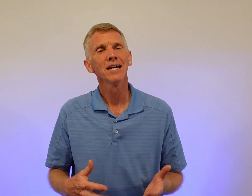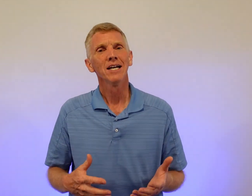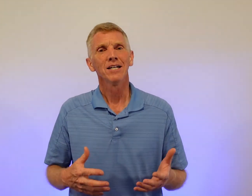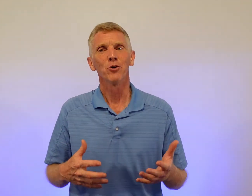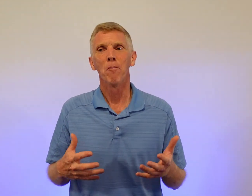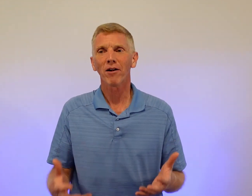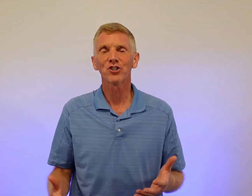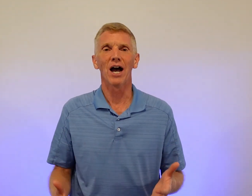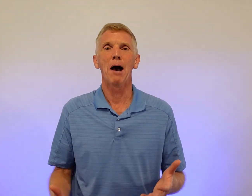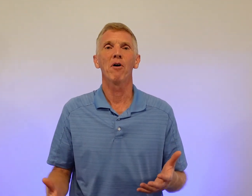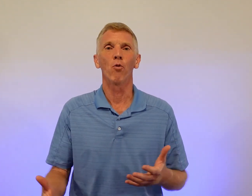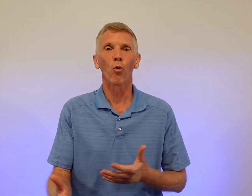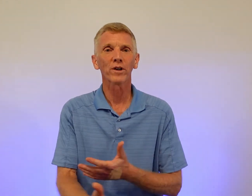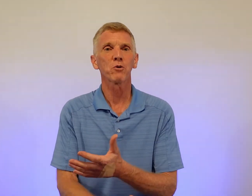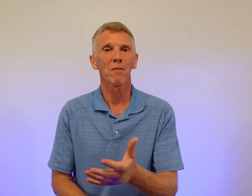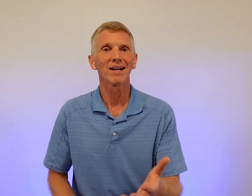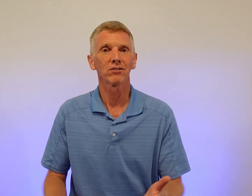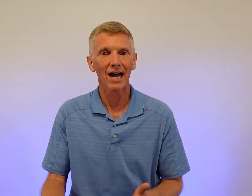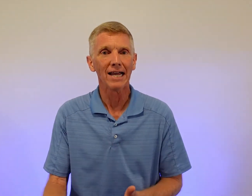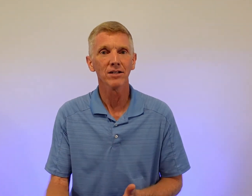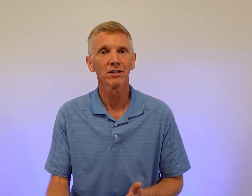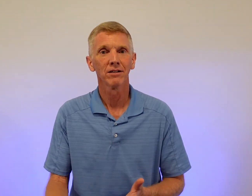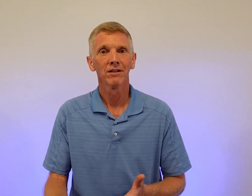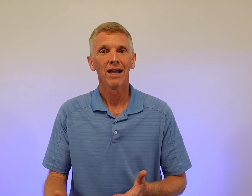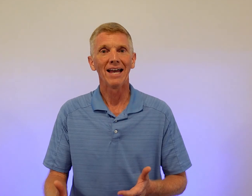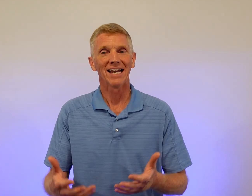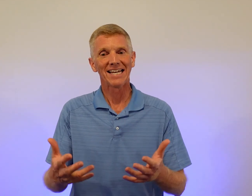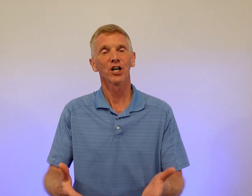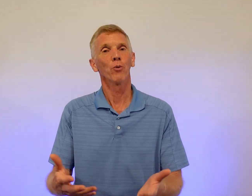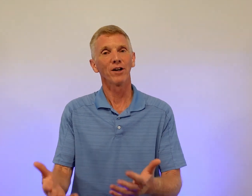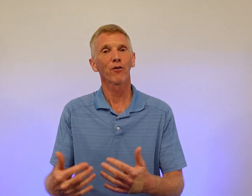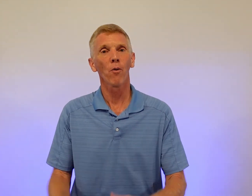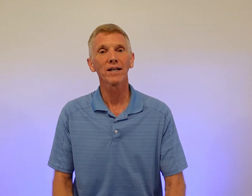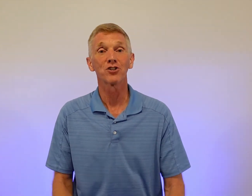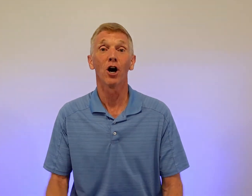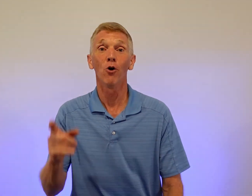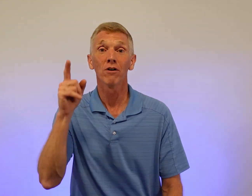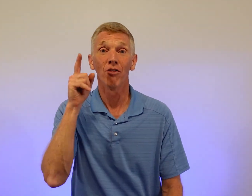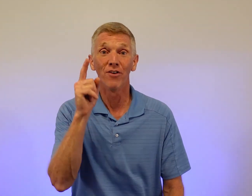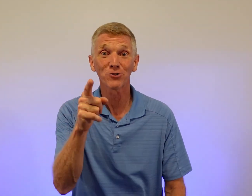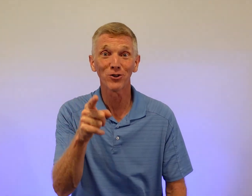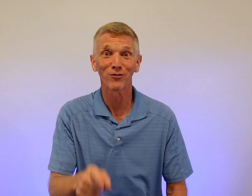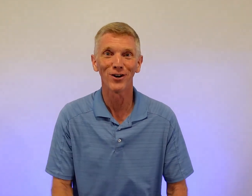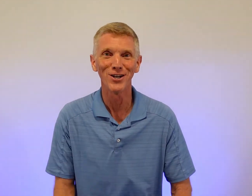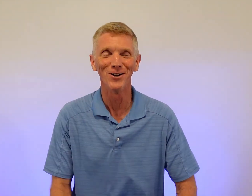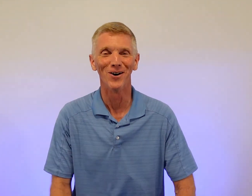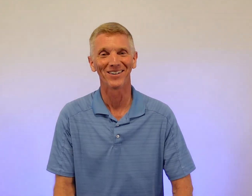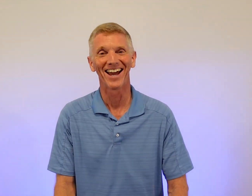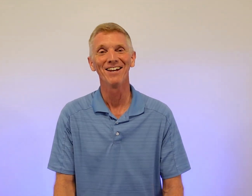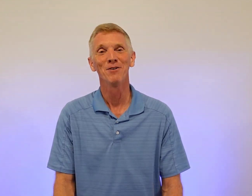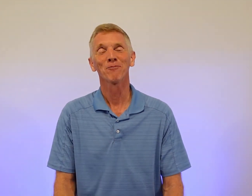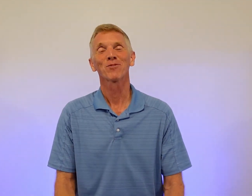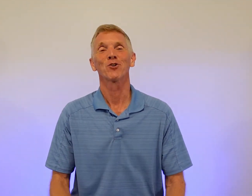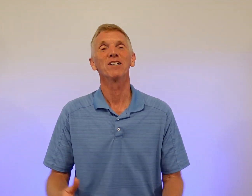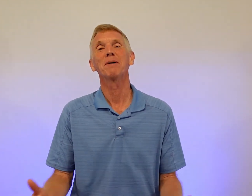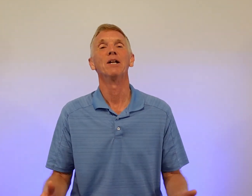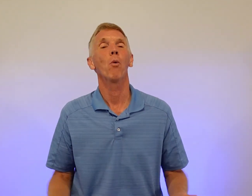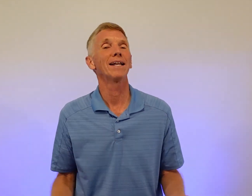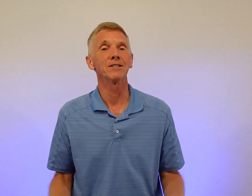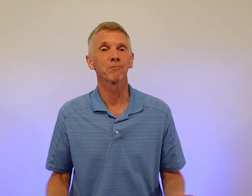do a better job of working with my client as I get her ready for the wedding? So this one's for you, okay? So let's begin. Wedding,